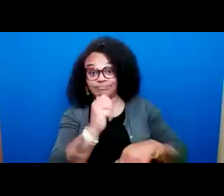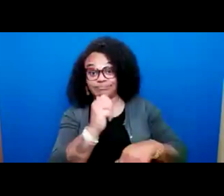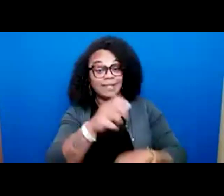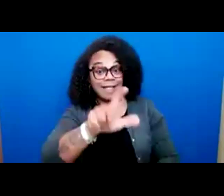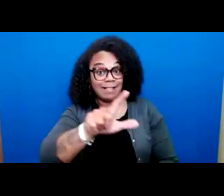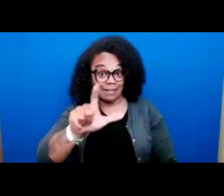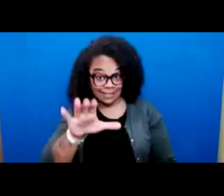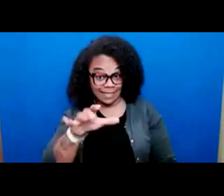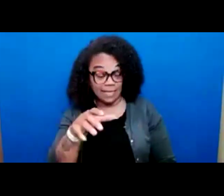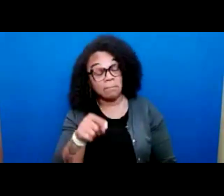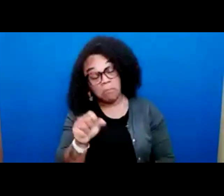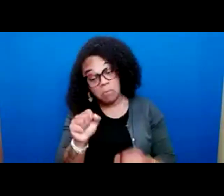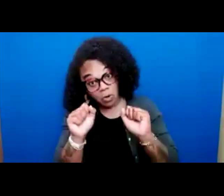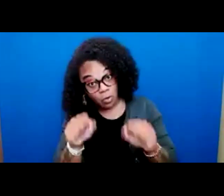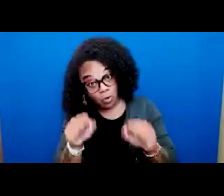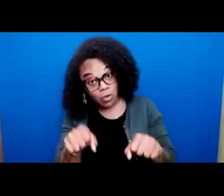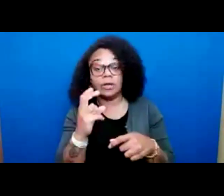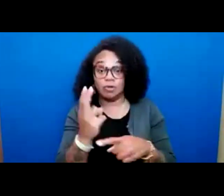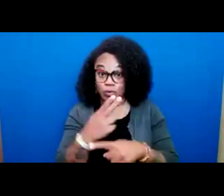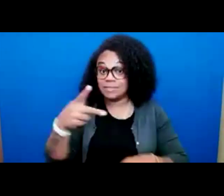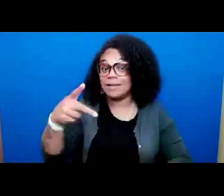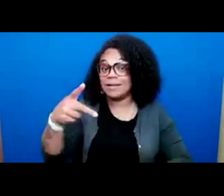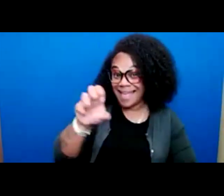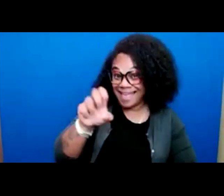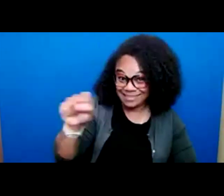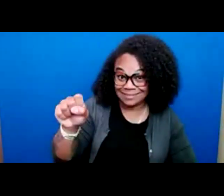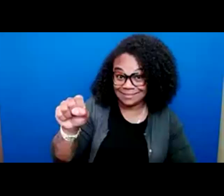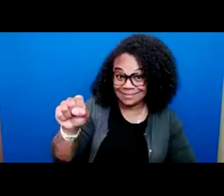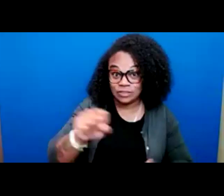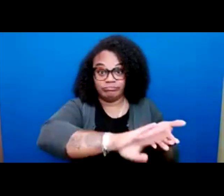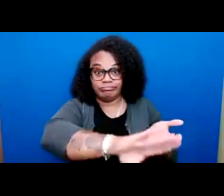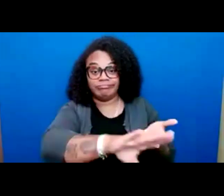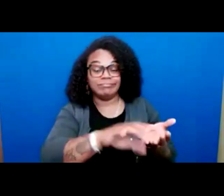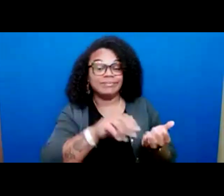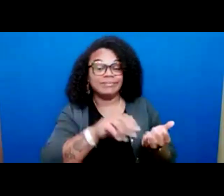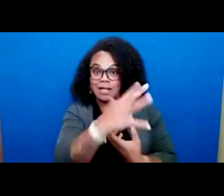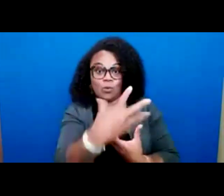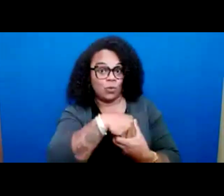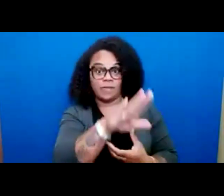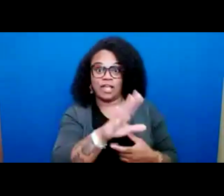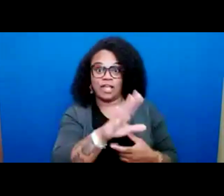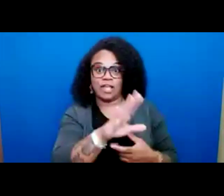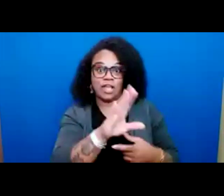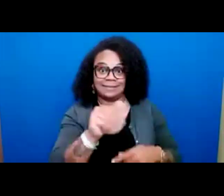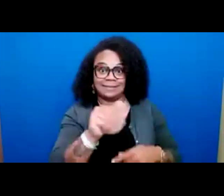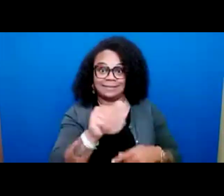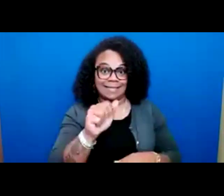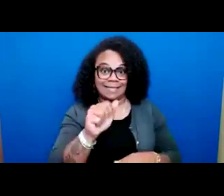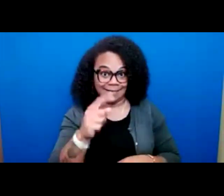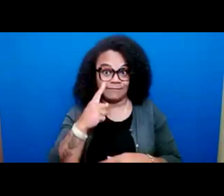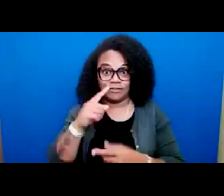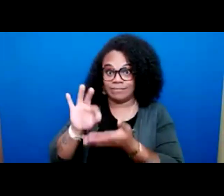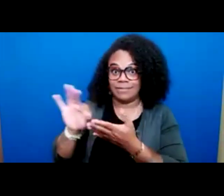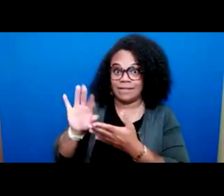could use PES to exclude the assets in the business from counting towards the asset limit, but